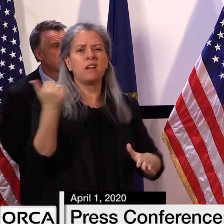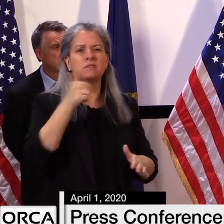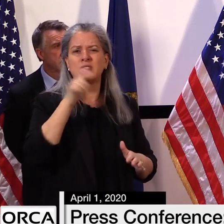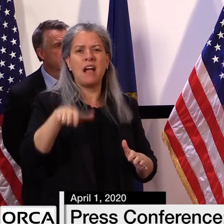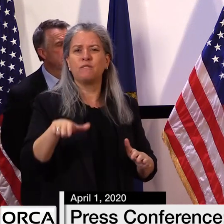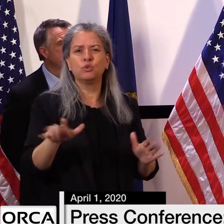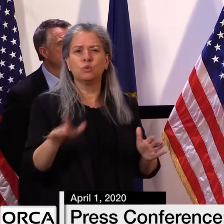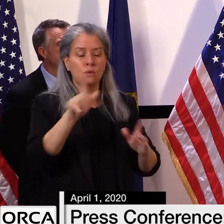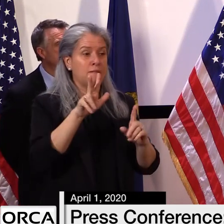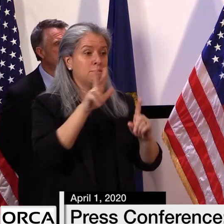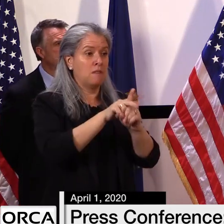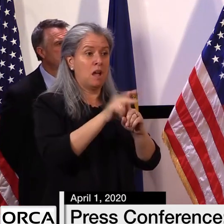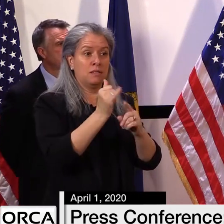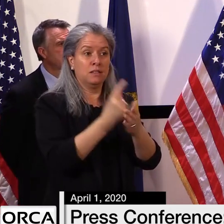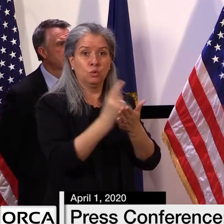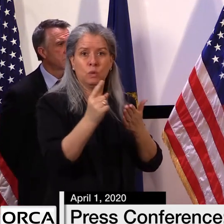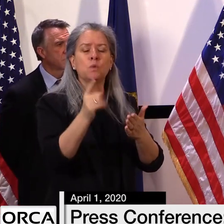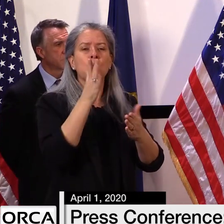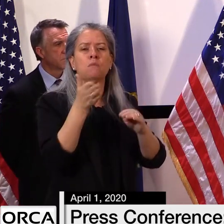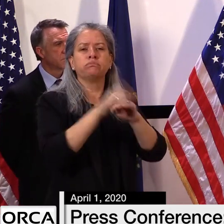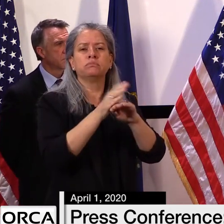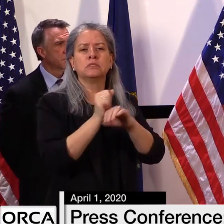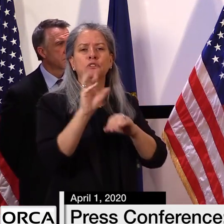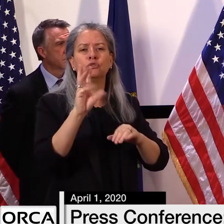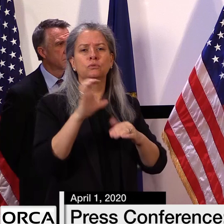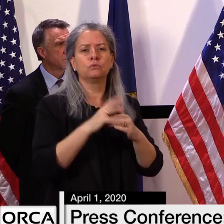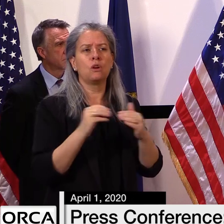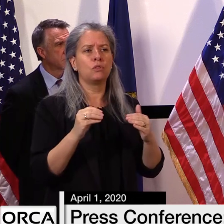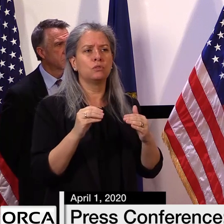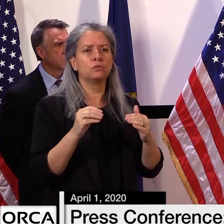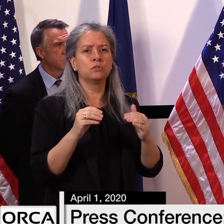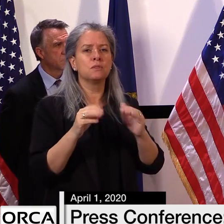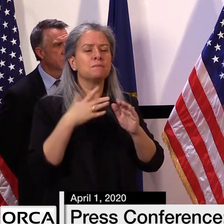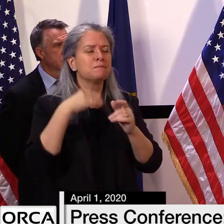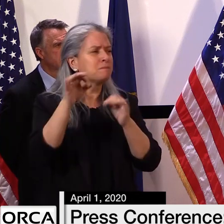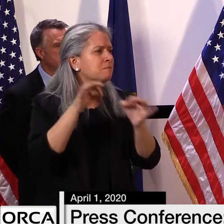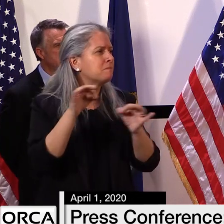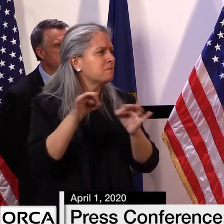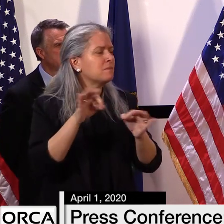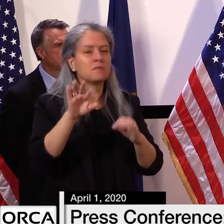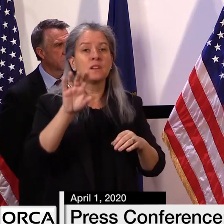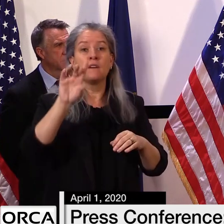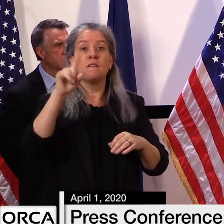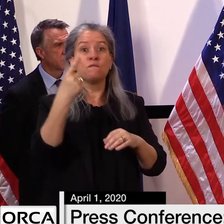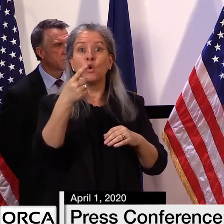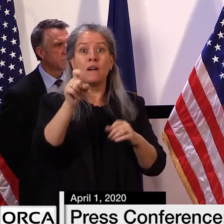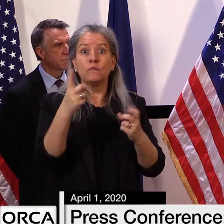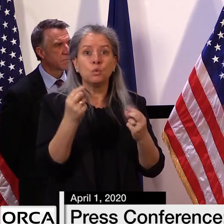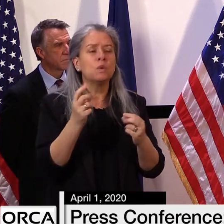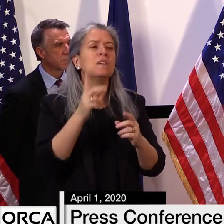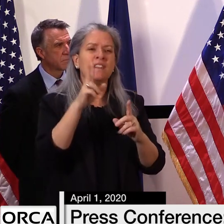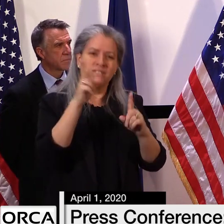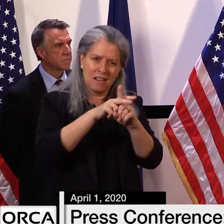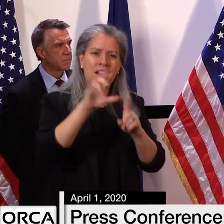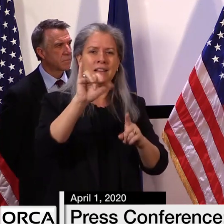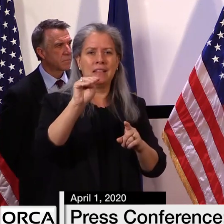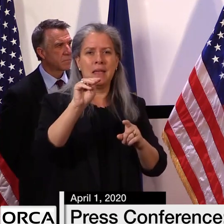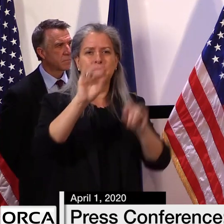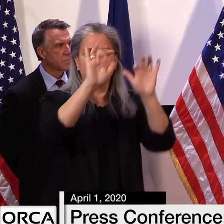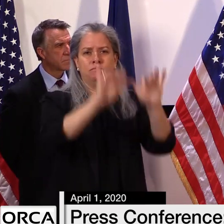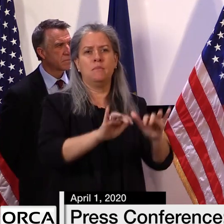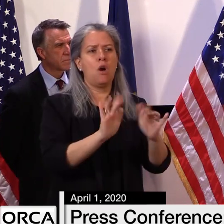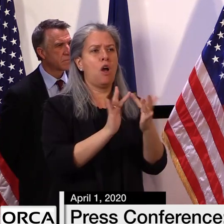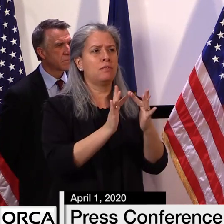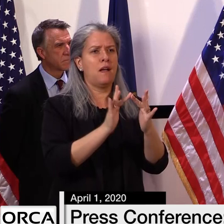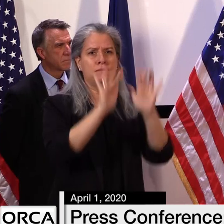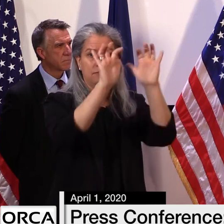this week. And so let me just share from this perspective that the first step in the process is opening an initial claim. And once that initial claim